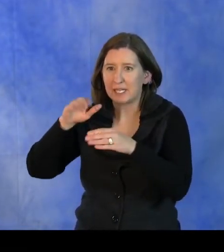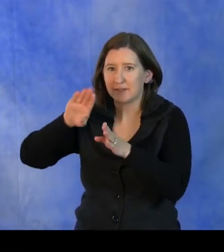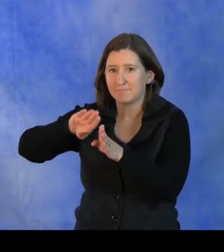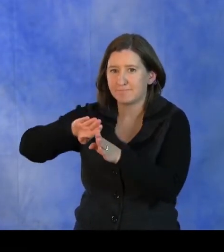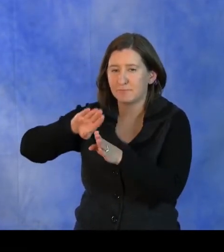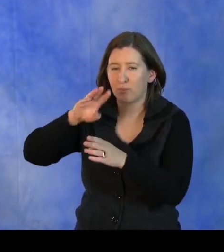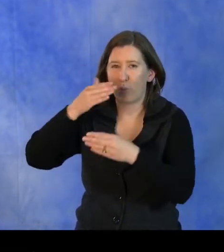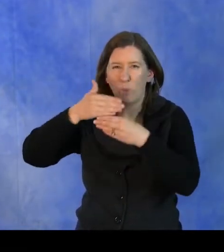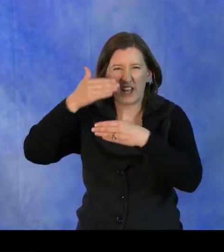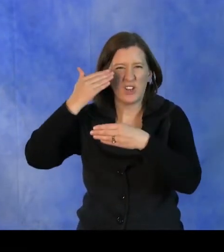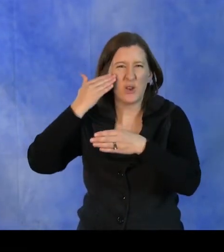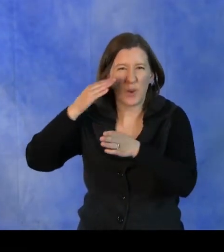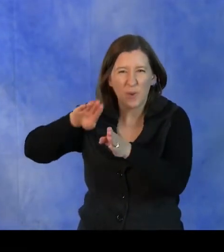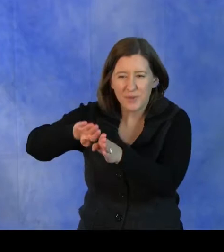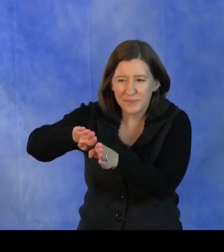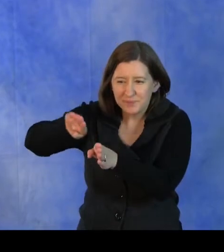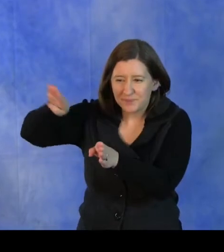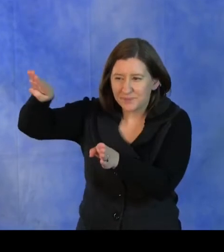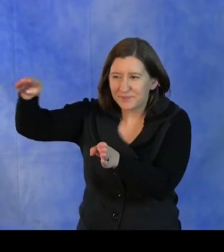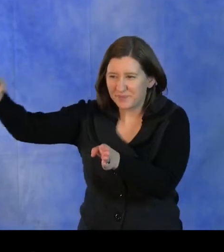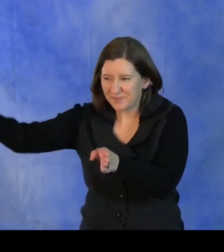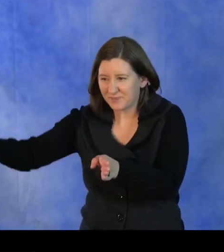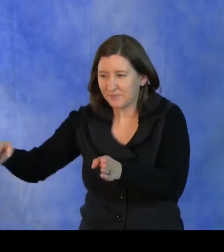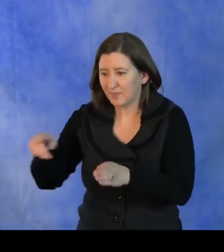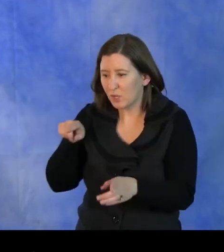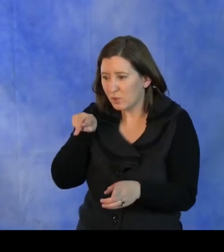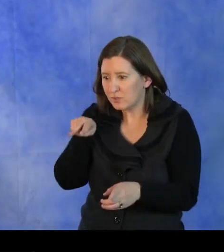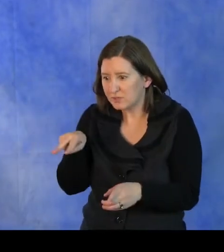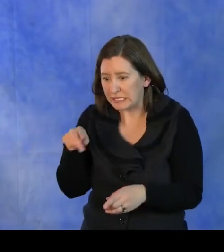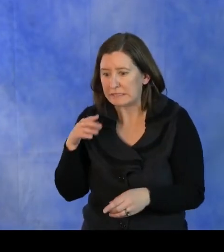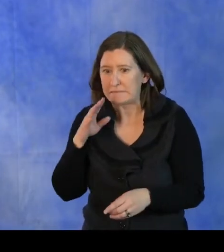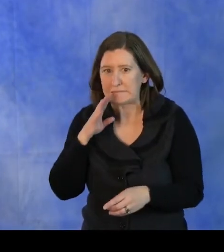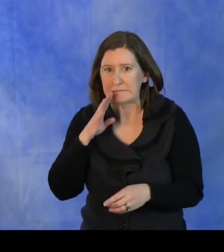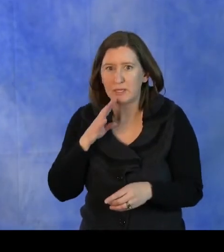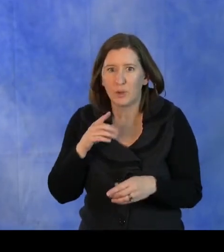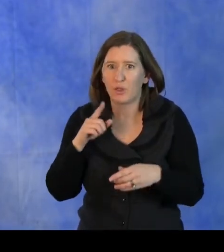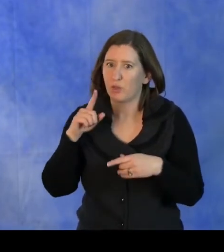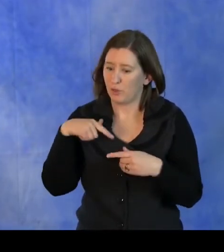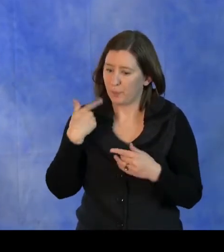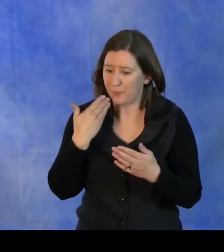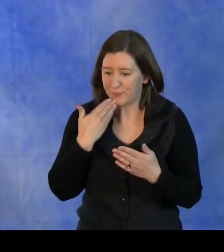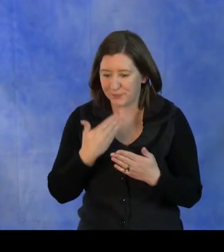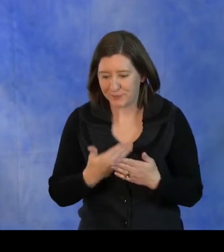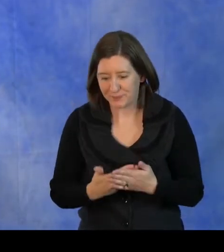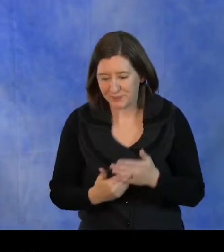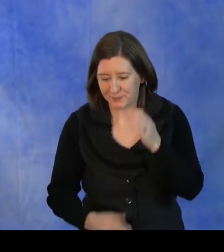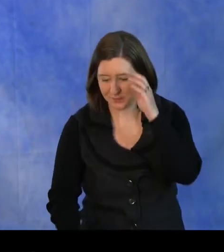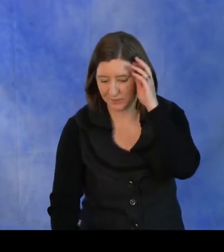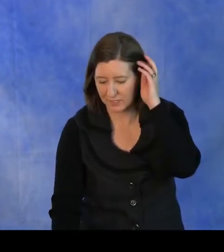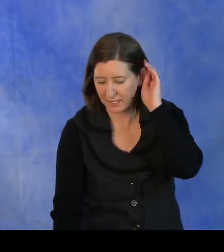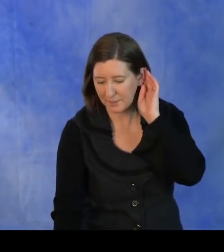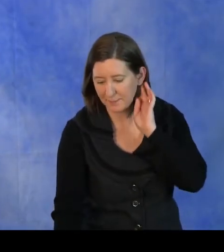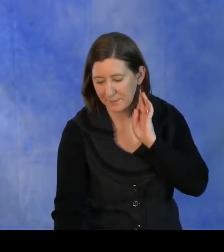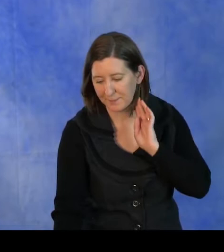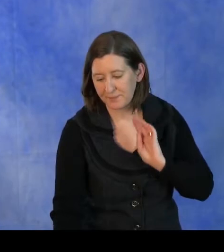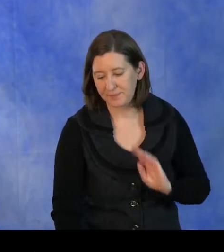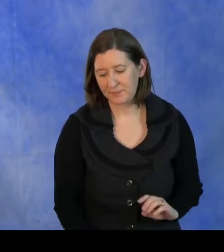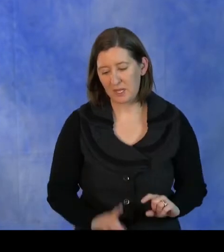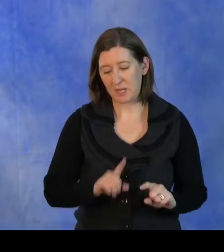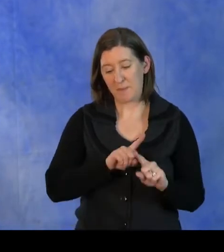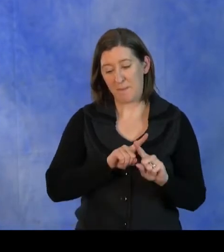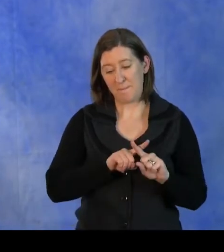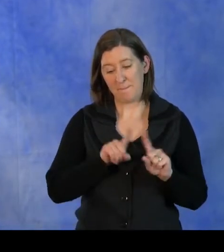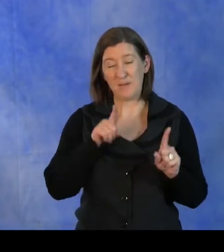pastries in like a case, like with a window, and you saw it and you really wanted some and you thought that it looked